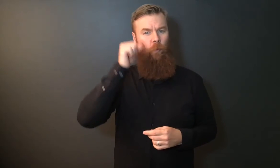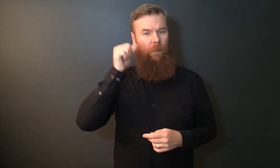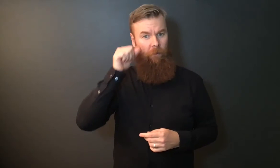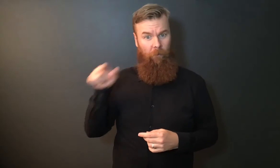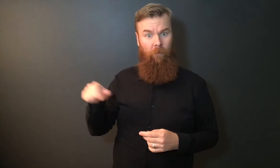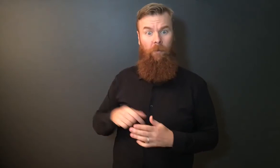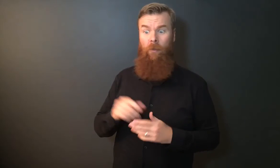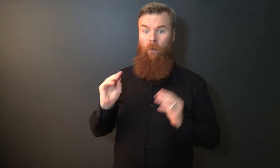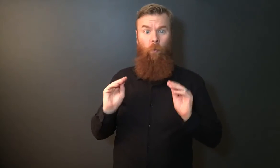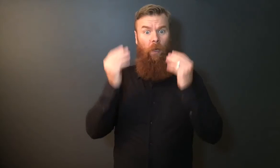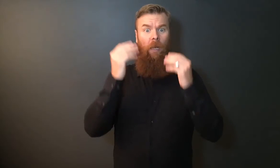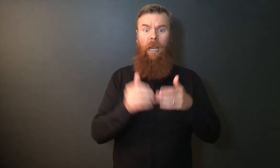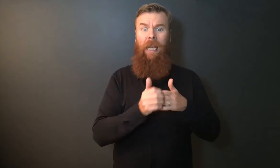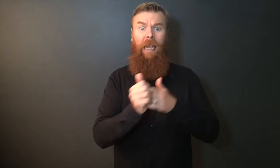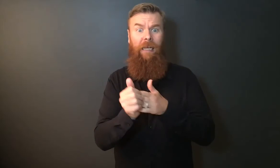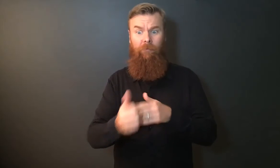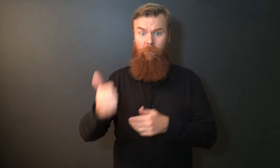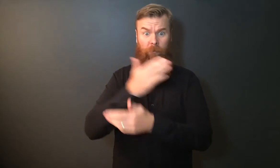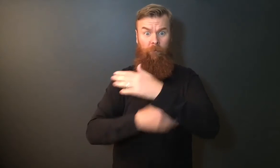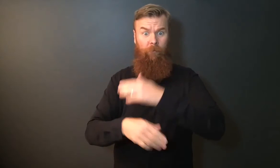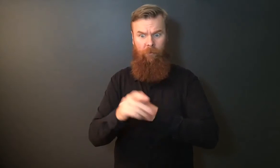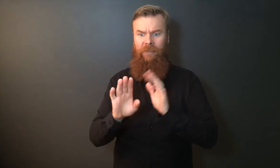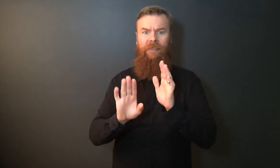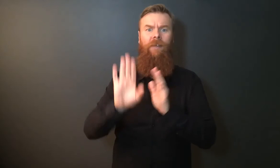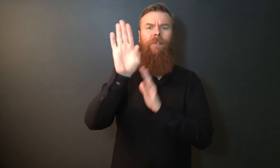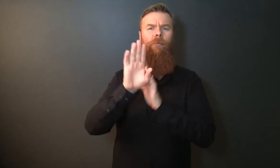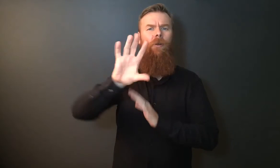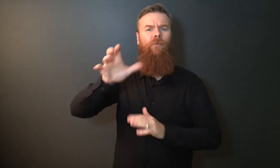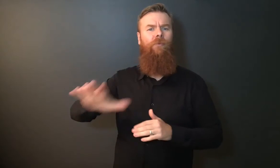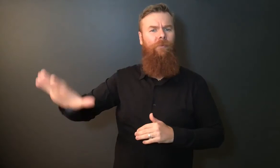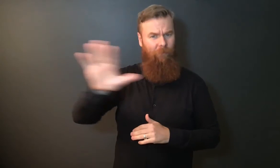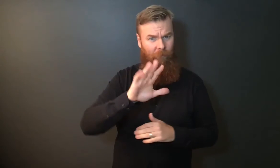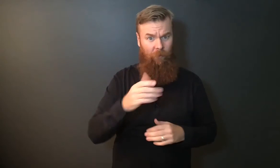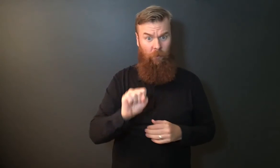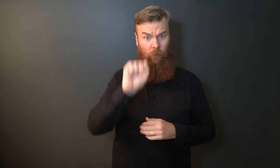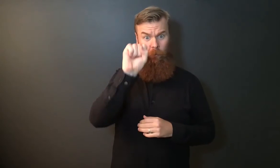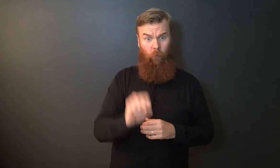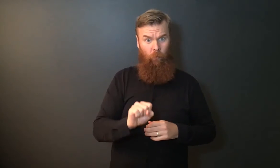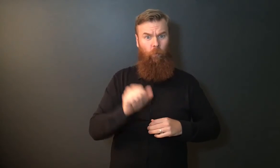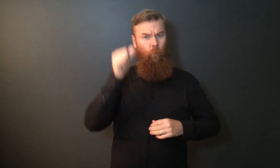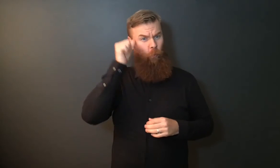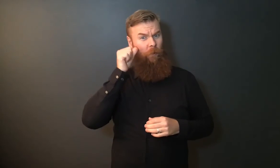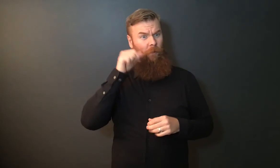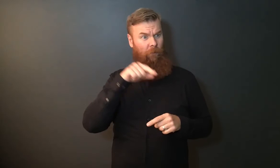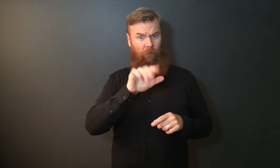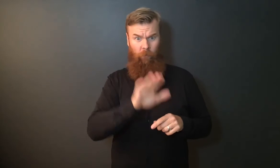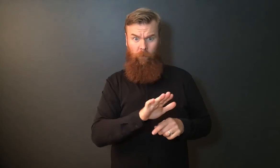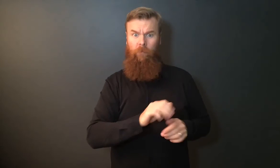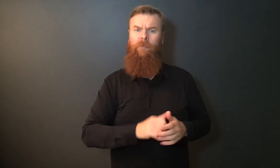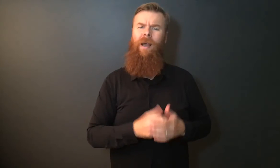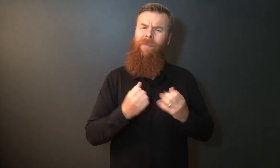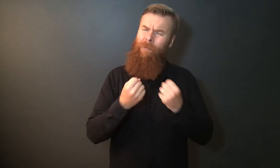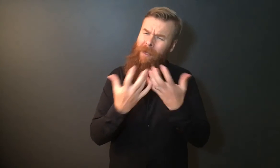in developing countries, for example, like in South Sudan, has a number of problems with